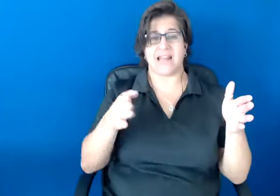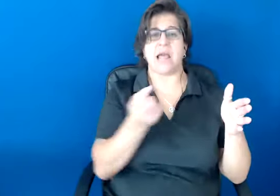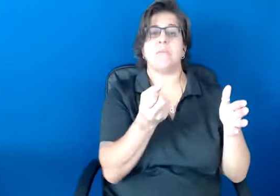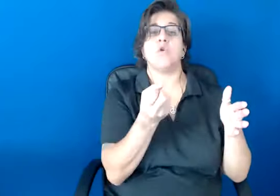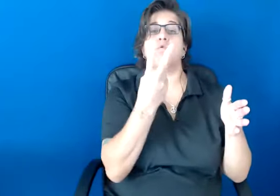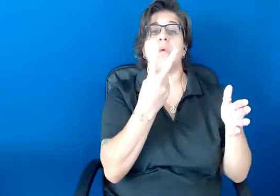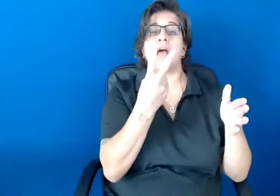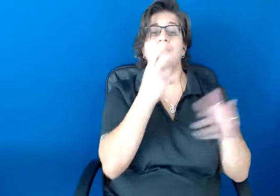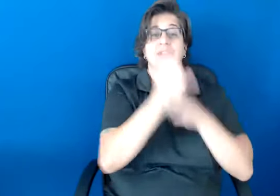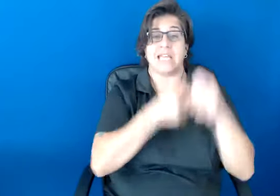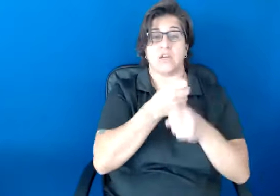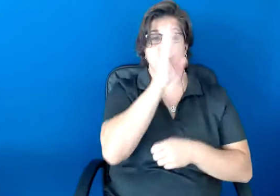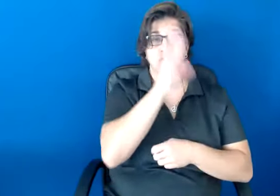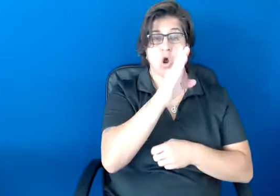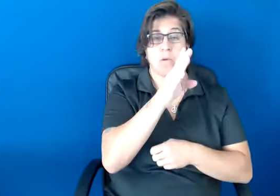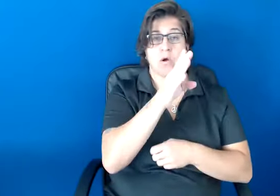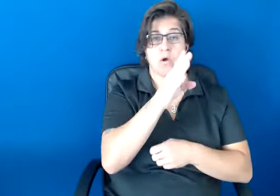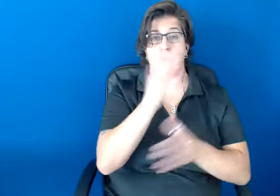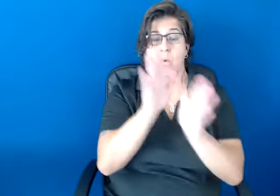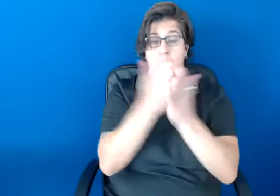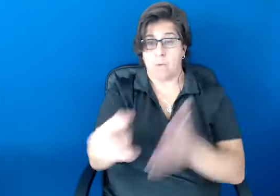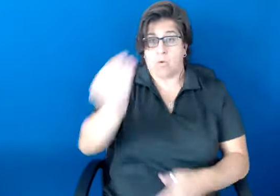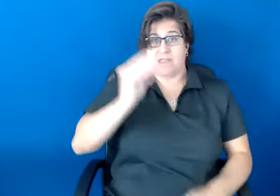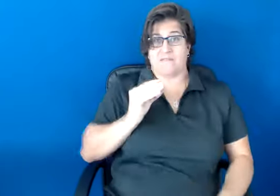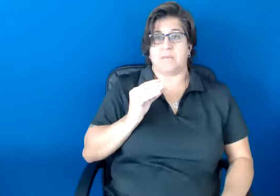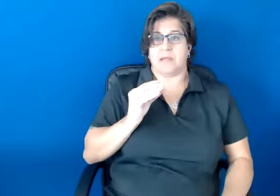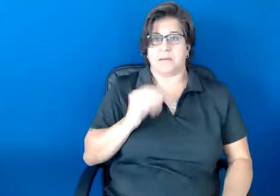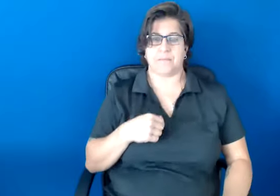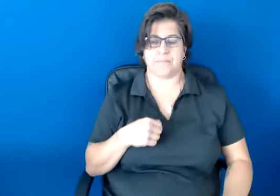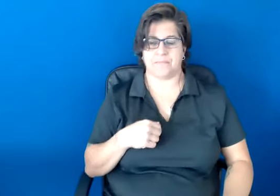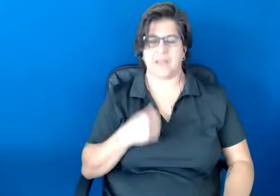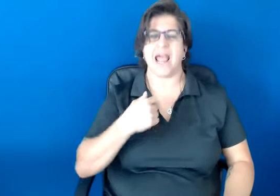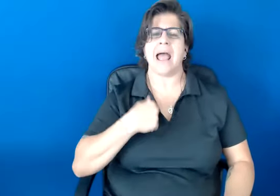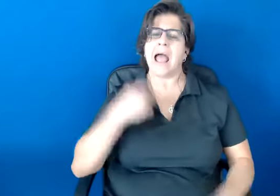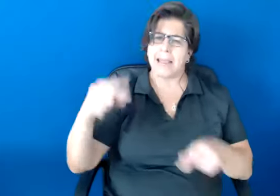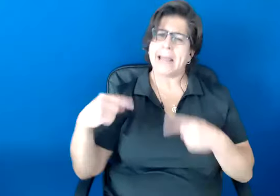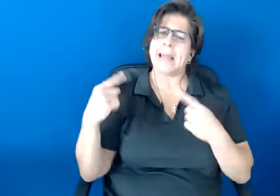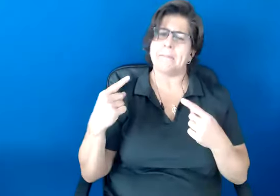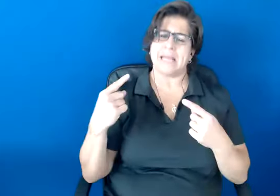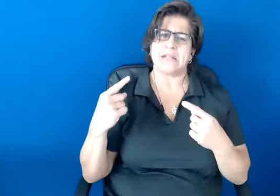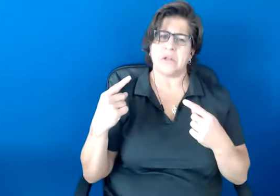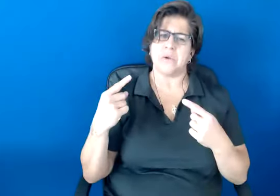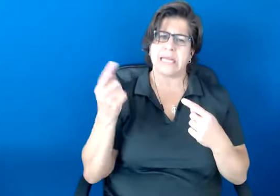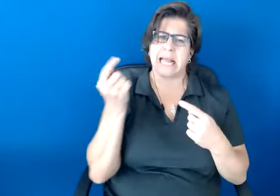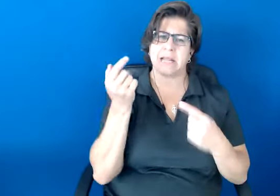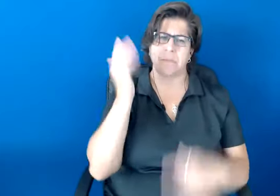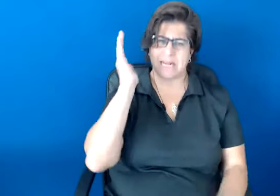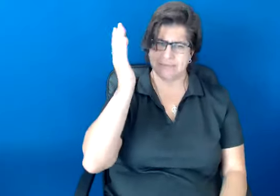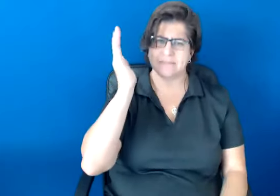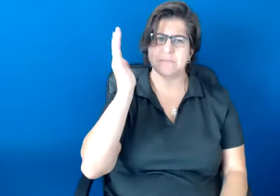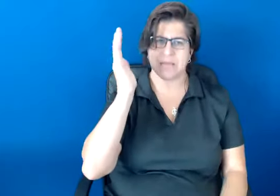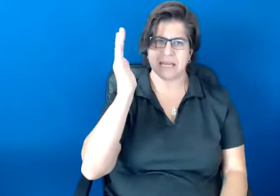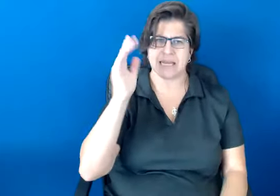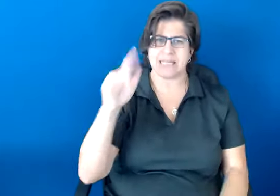this book. And I had been doing a little speaking since I was 10. I had been